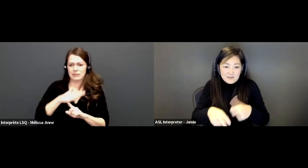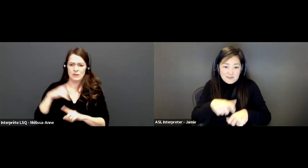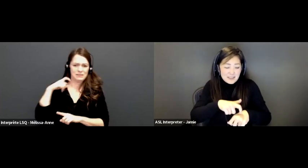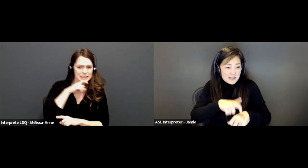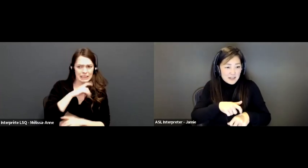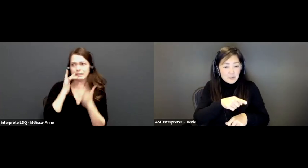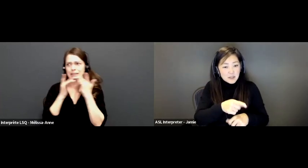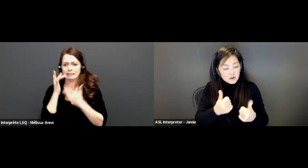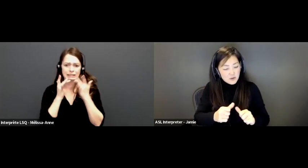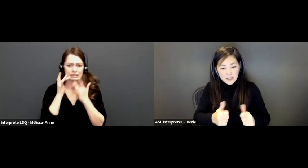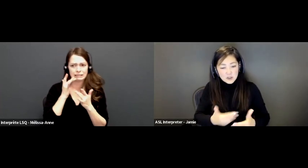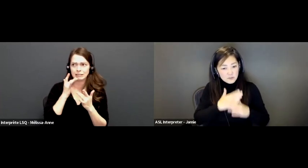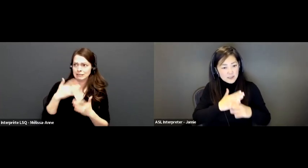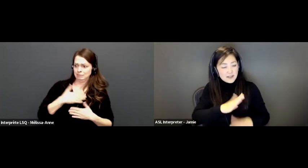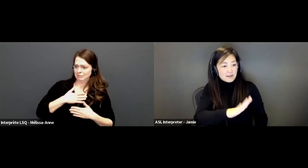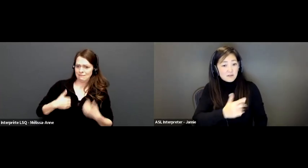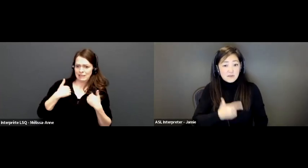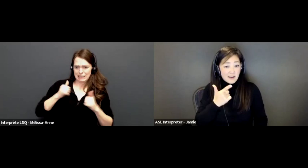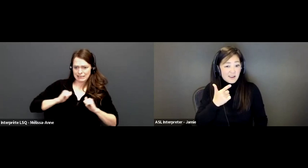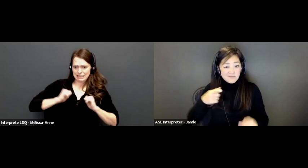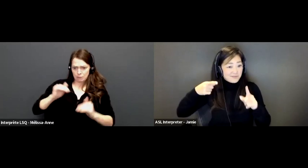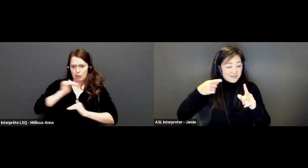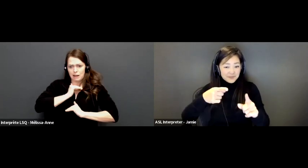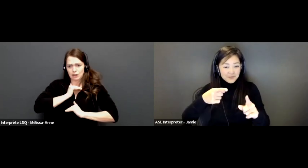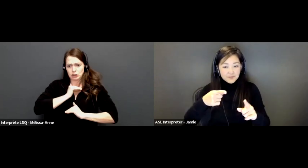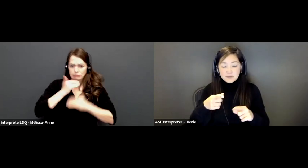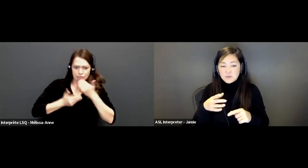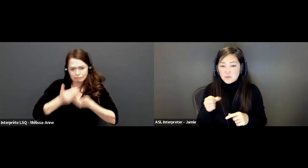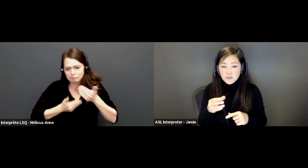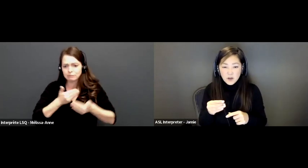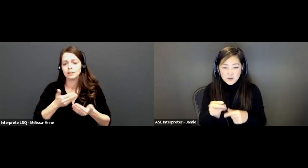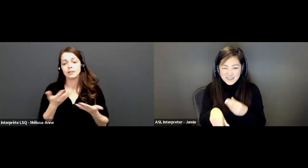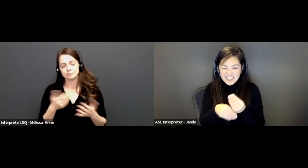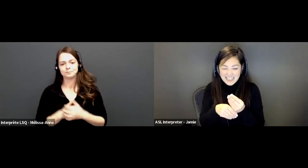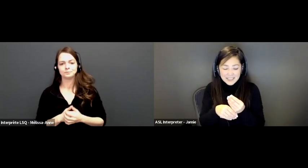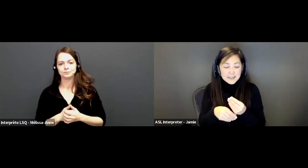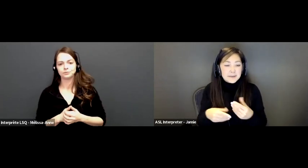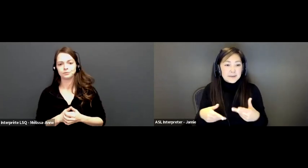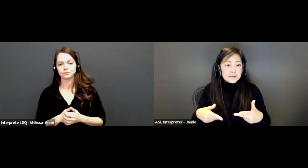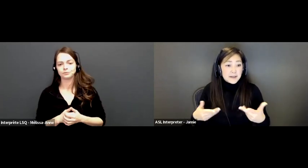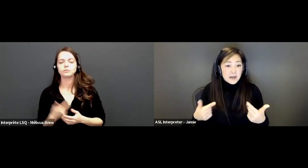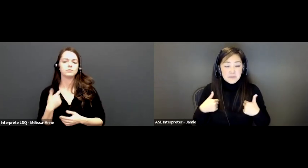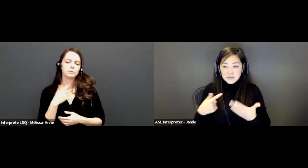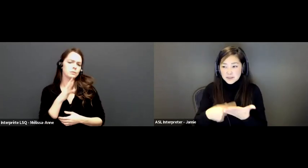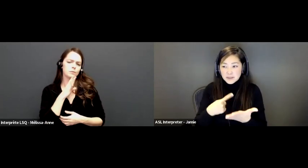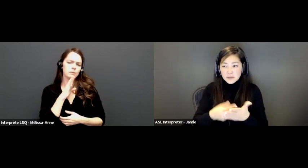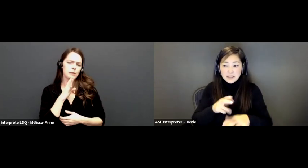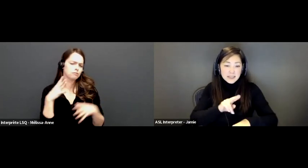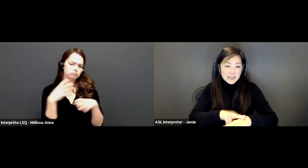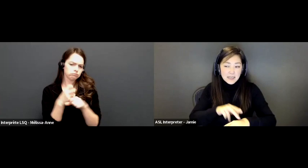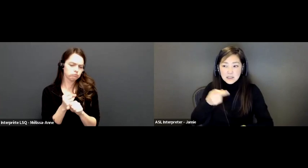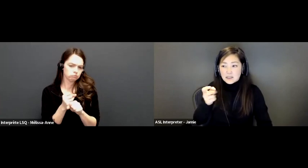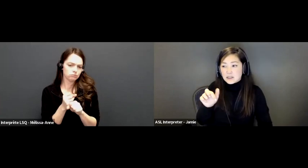lives. So to add to this discussion, very briefly, I'm going to be talking about the National Protocol on